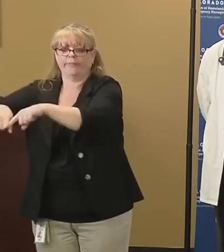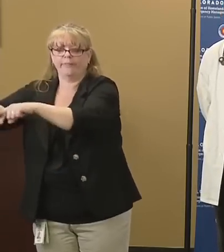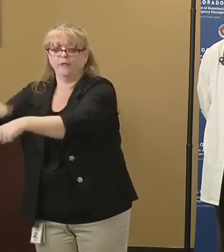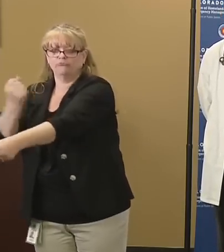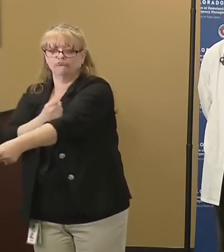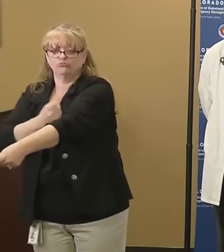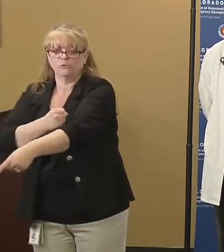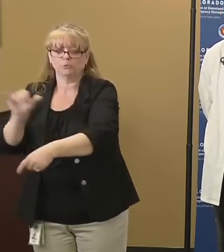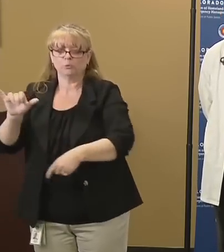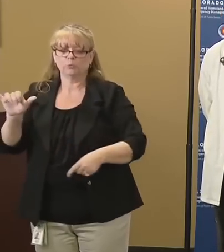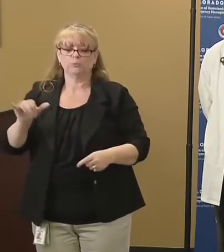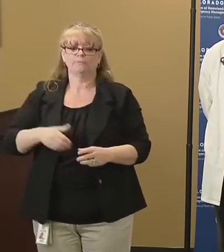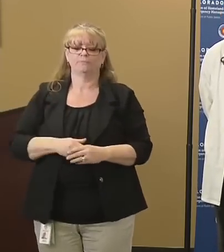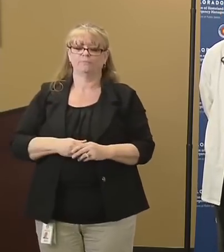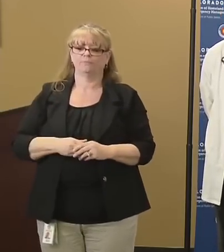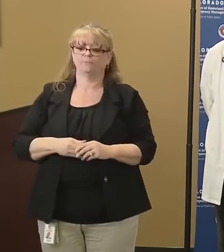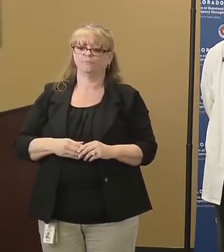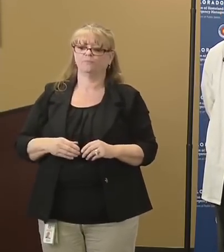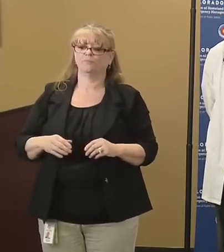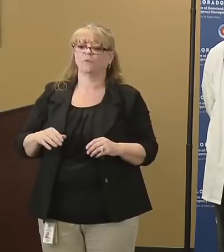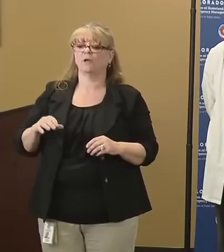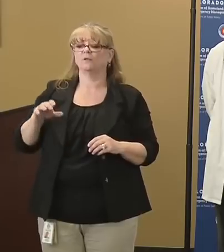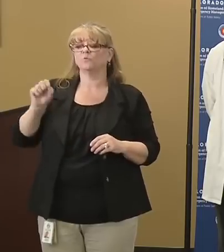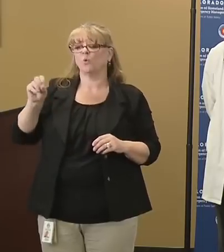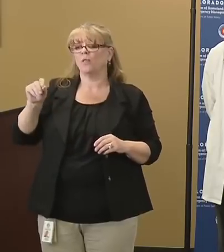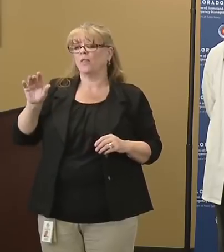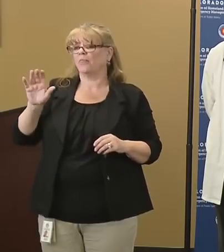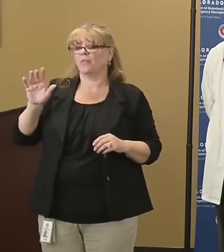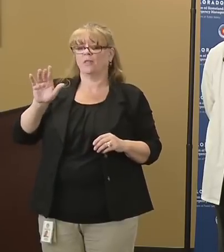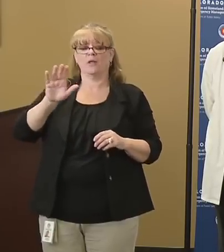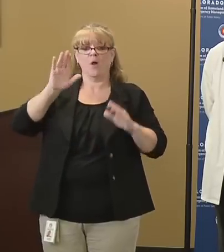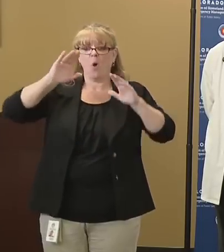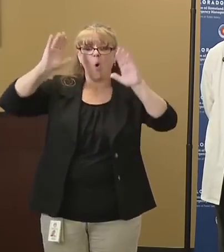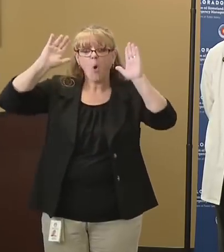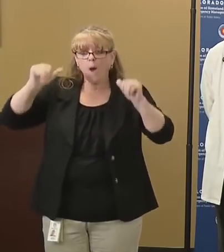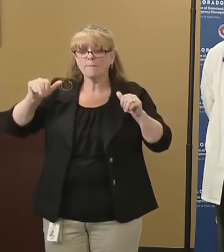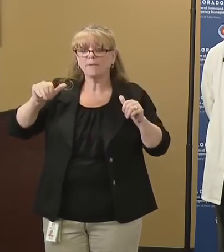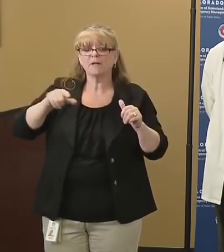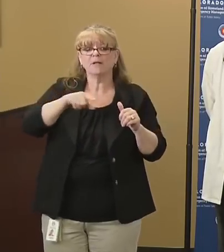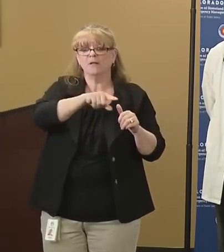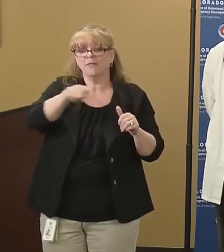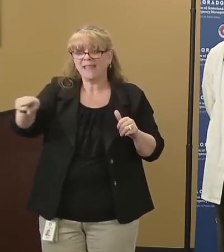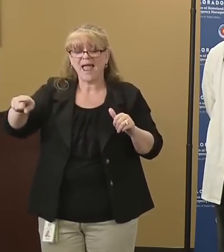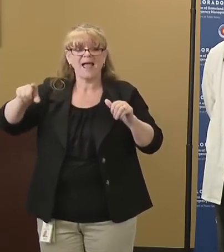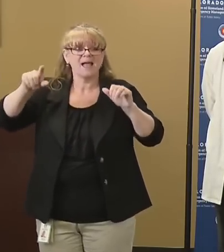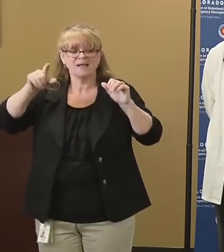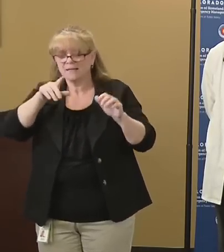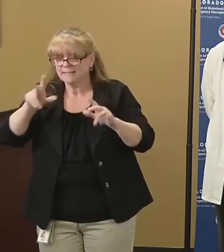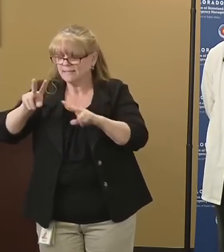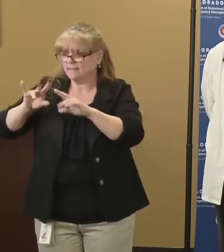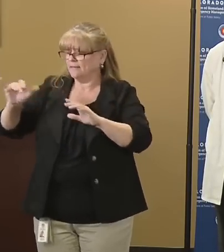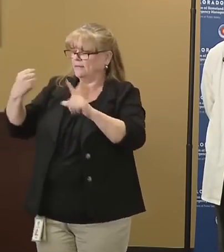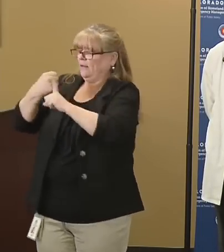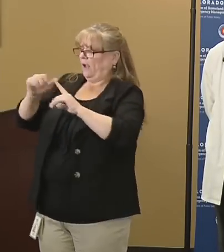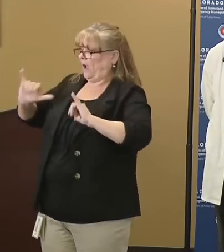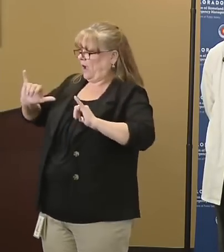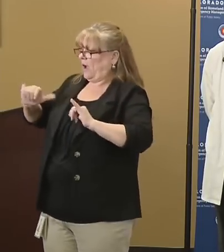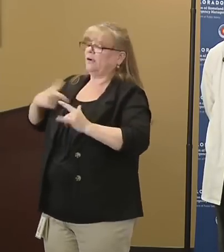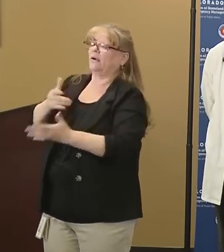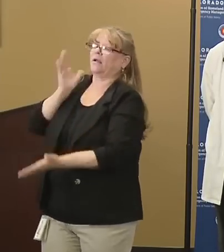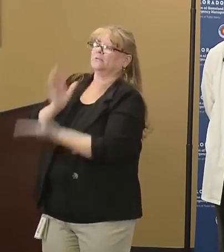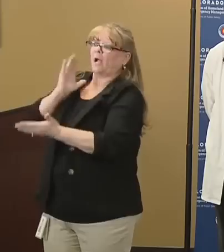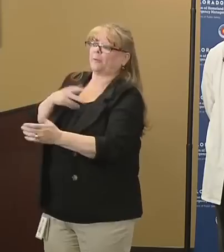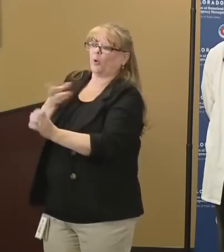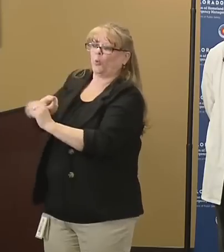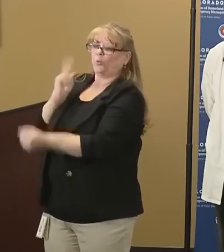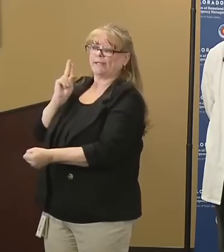to, obviously, in their own time frame, we hope that they overcome those addictions. But for those who use nicotine and alcohol, we don't